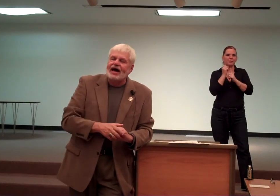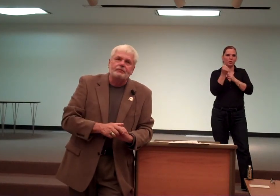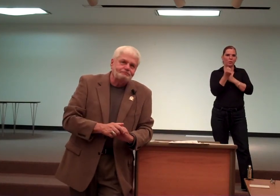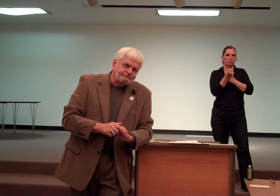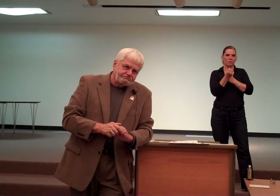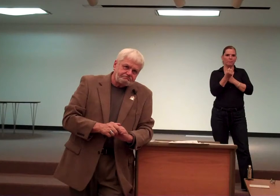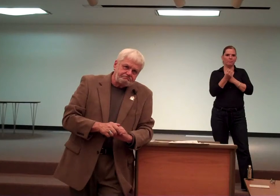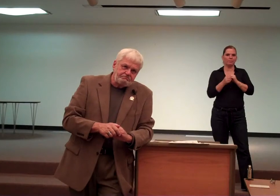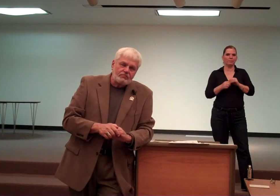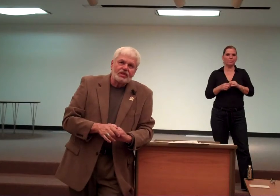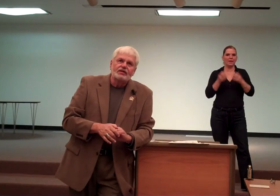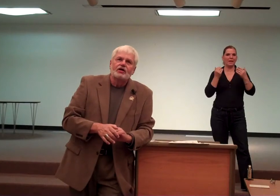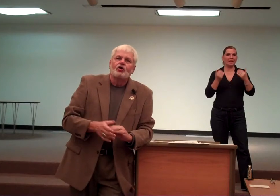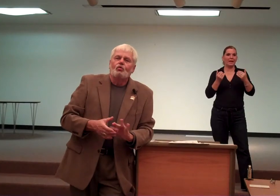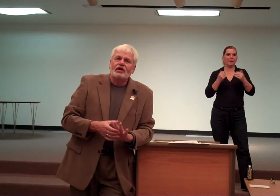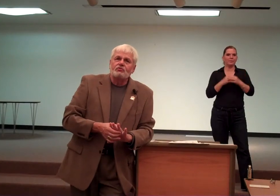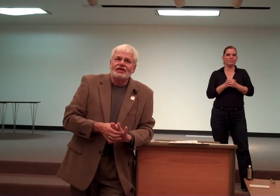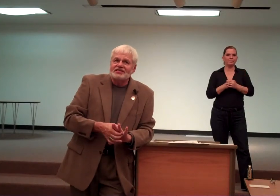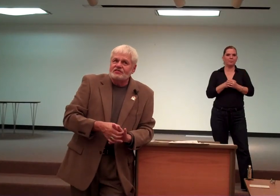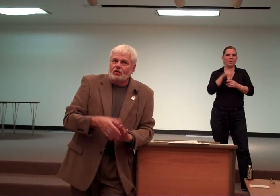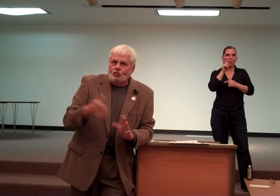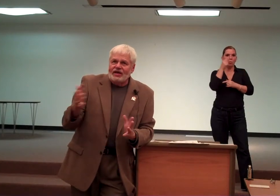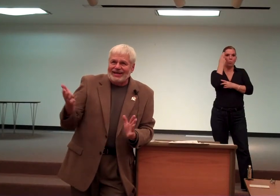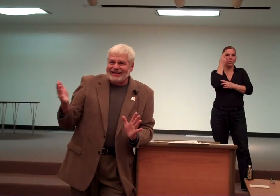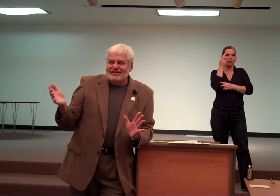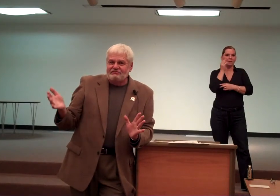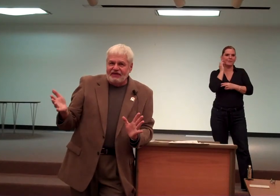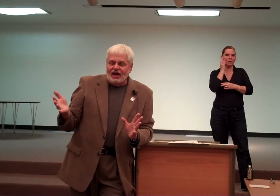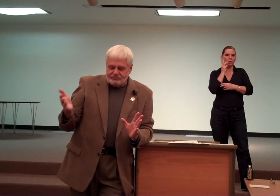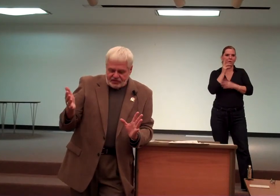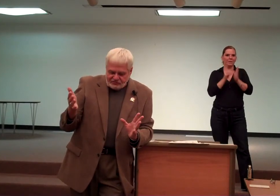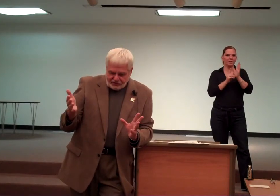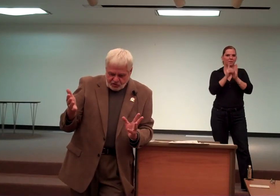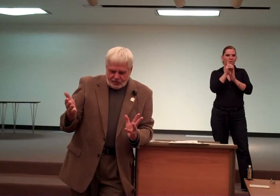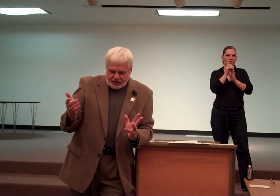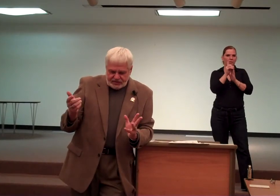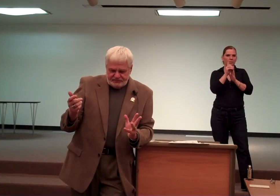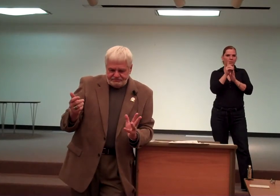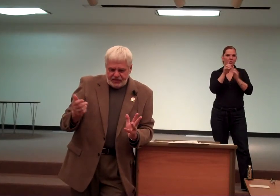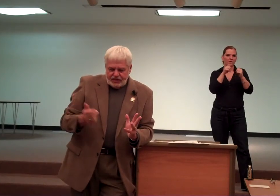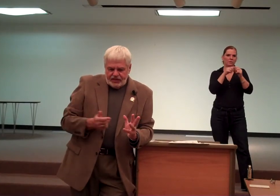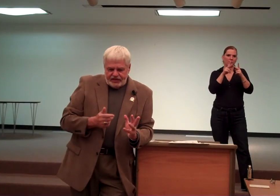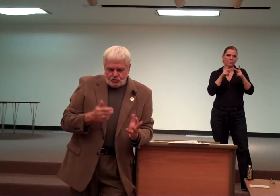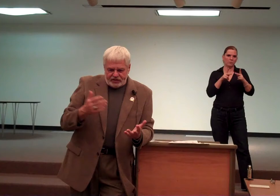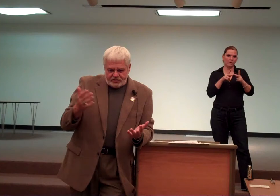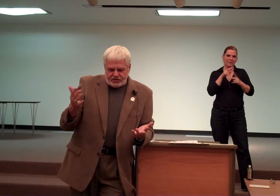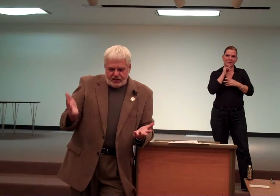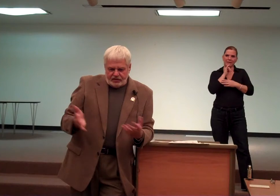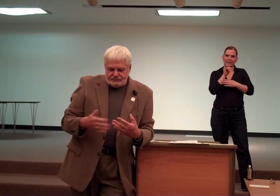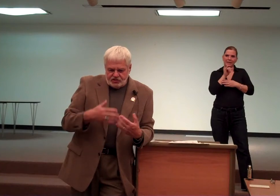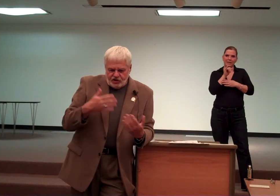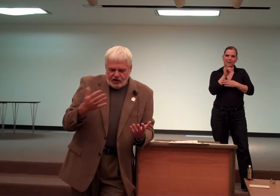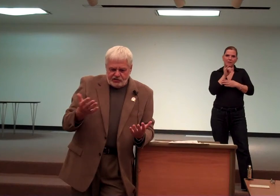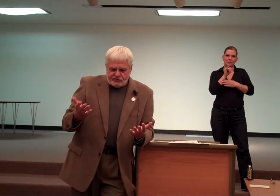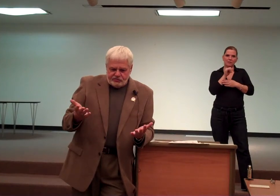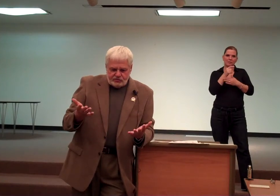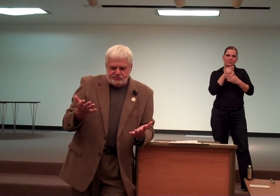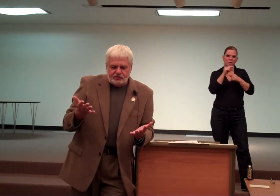situation. Now, one of the reasons that Wheeling developed in the first place is what